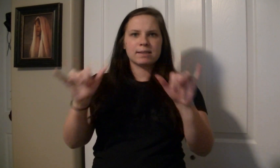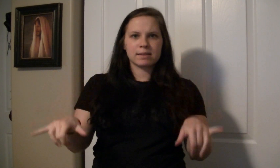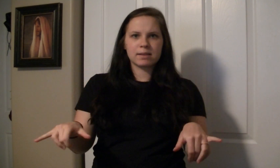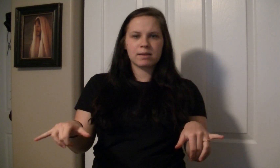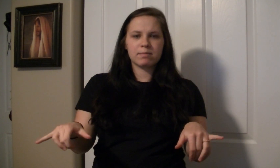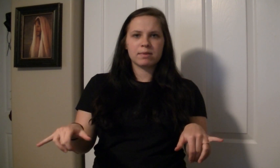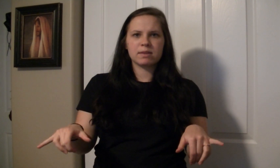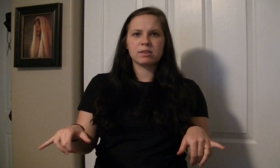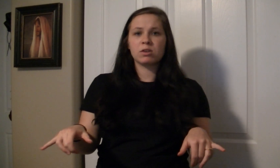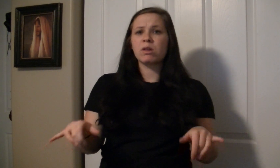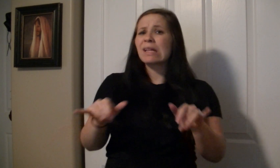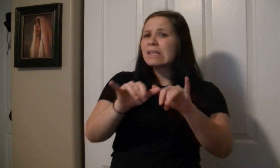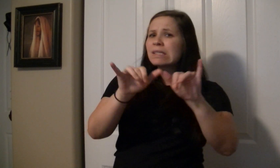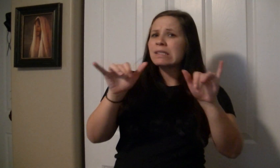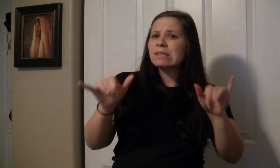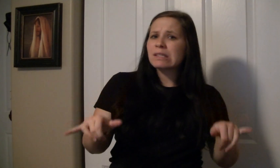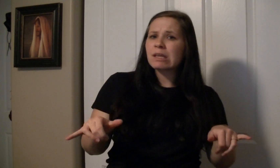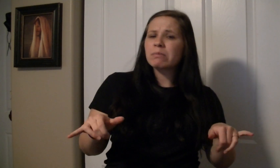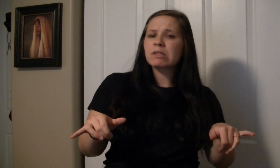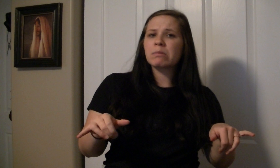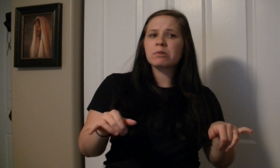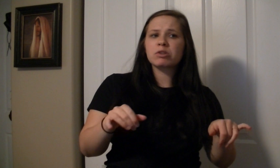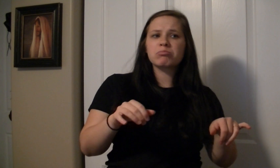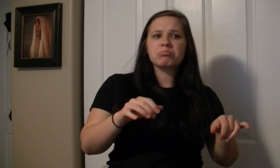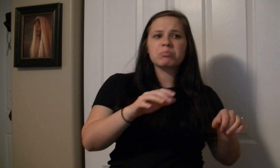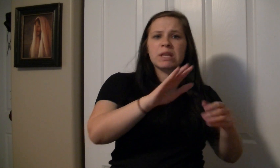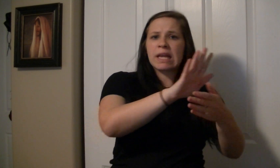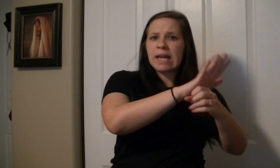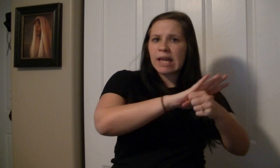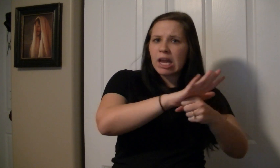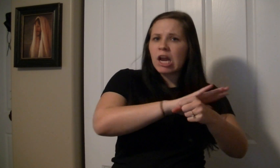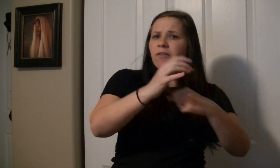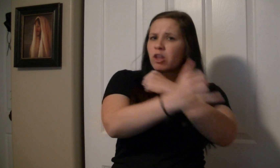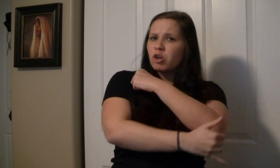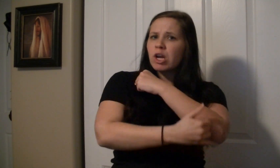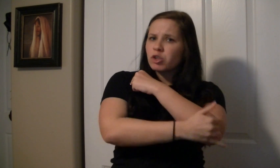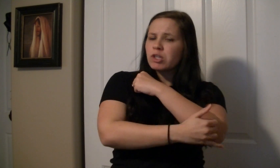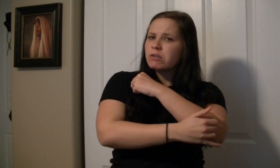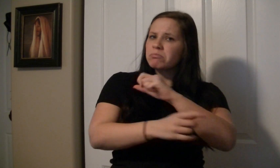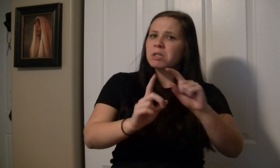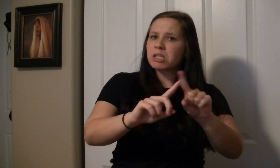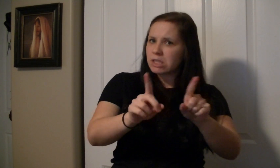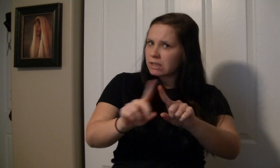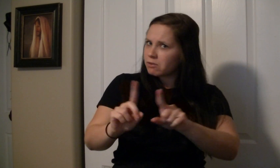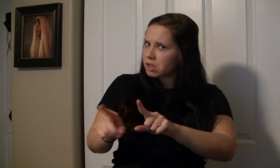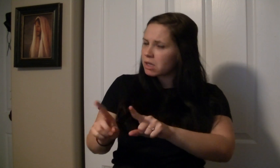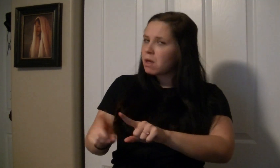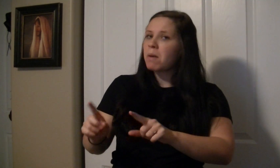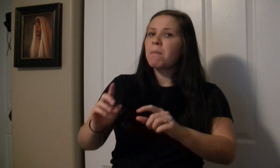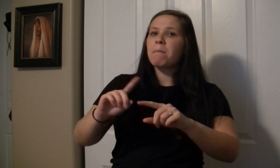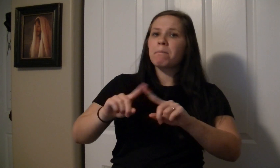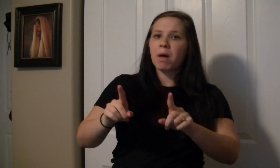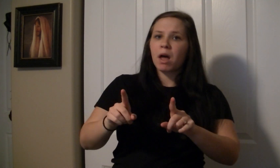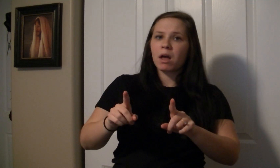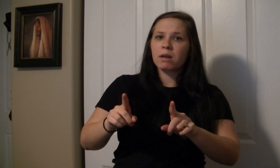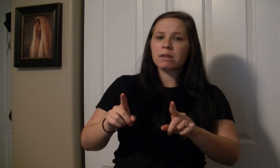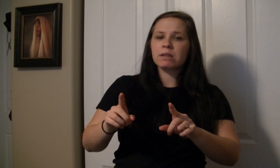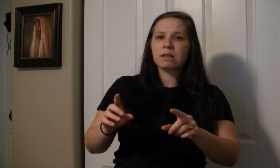somewhat different, but all achieve the same purpose. There are basically four parts of the criminal justice